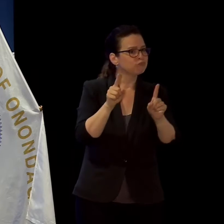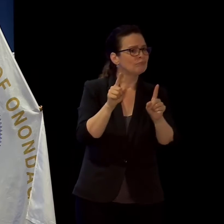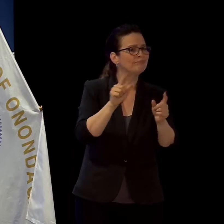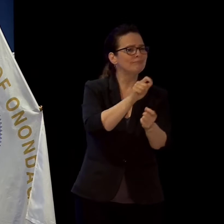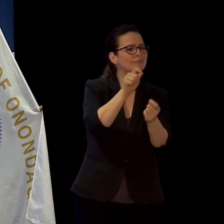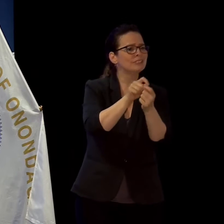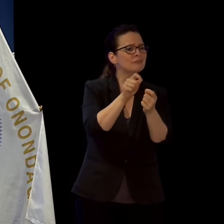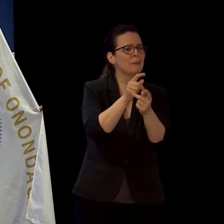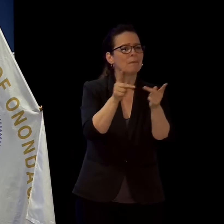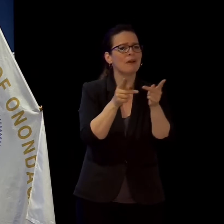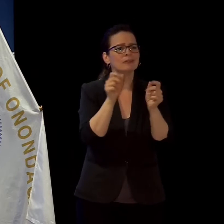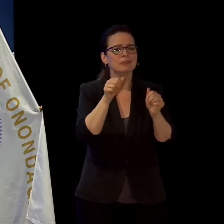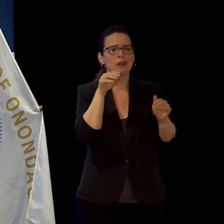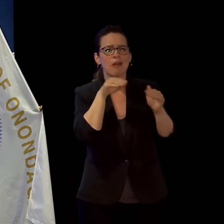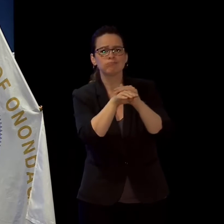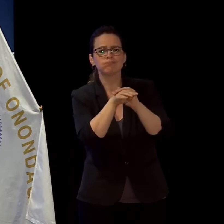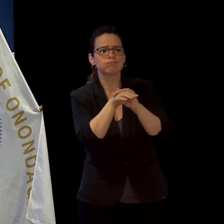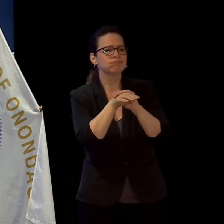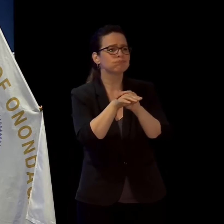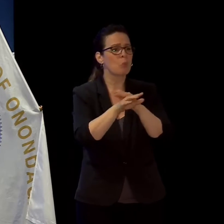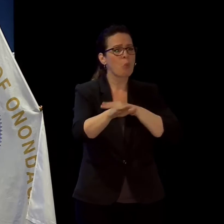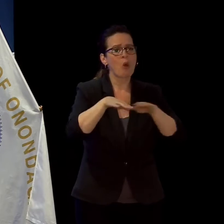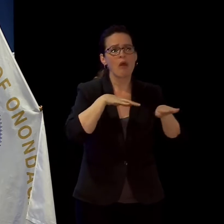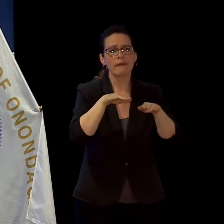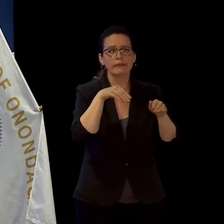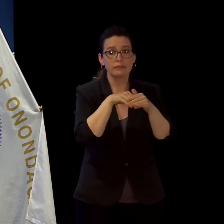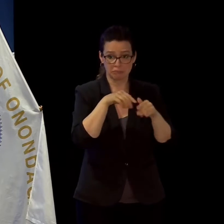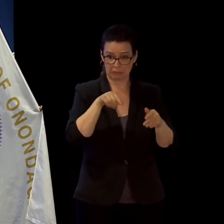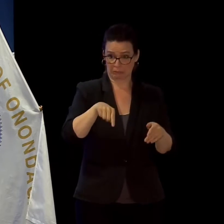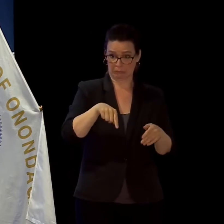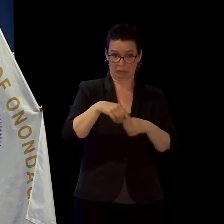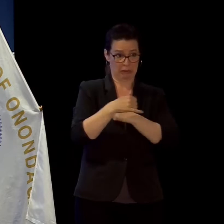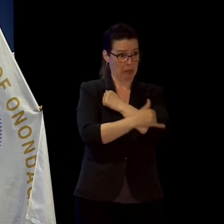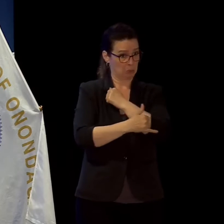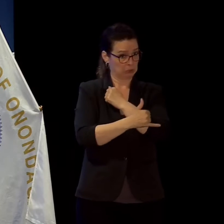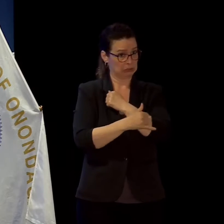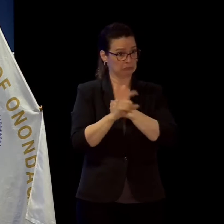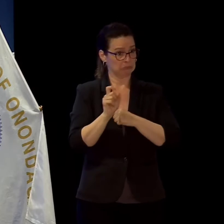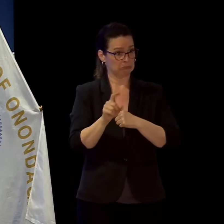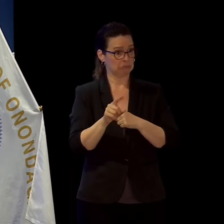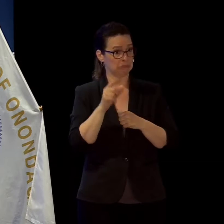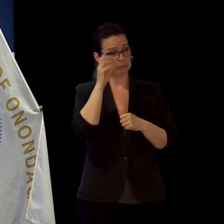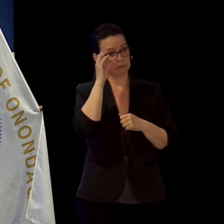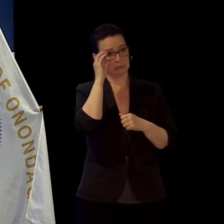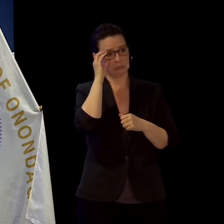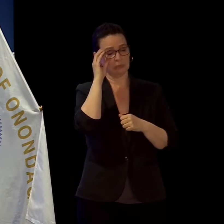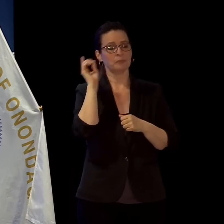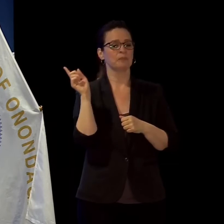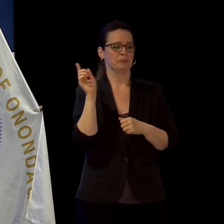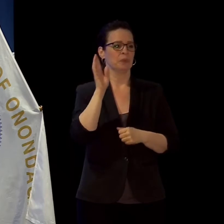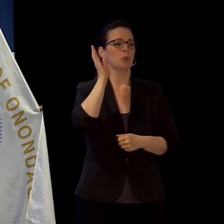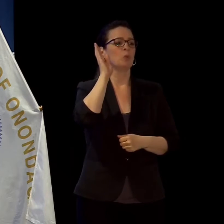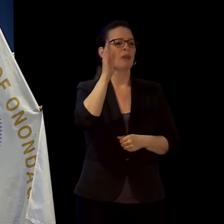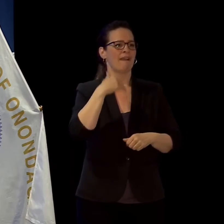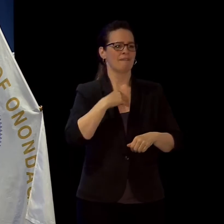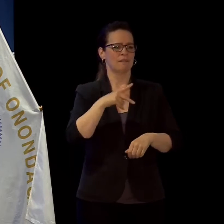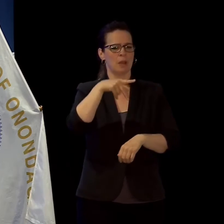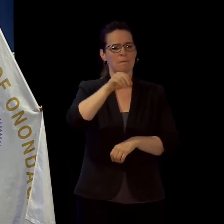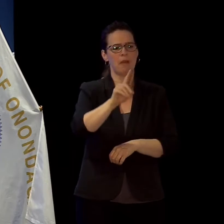walk-in. Is that something that the county has thought about, and do you have any plans to do that? Yeah, we'll probably do that with pods in the neighborhoods first week